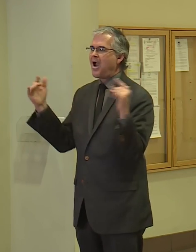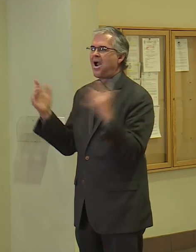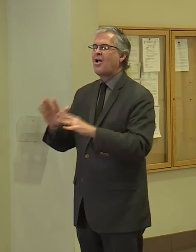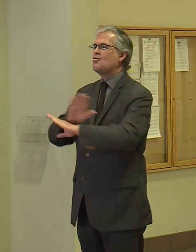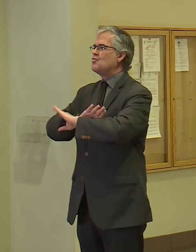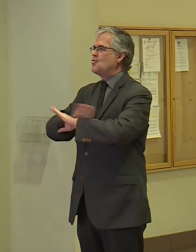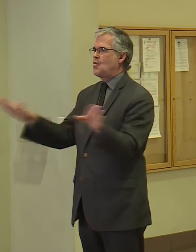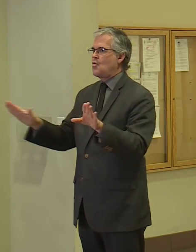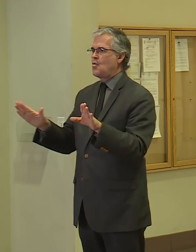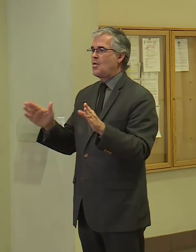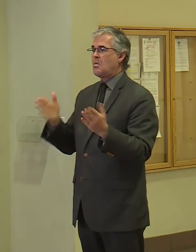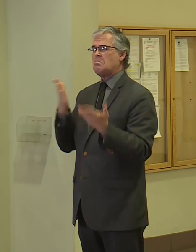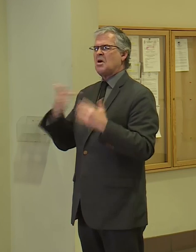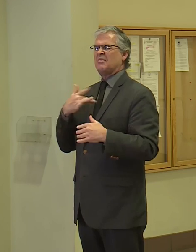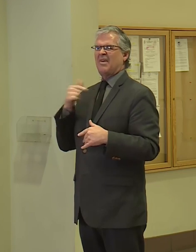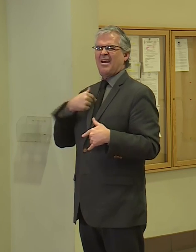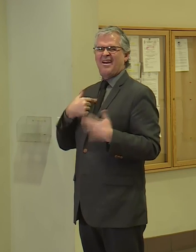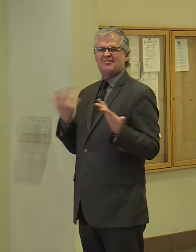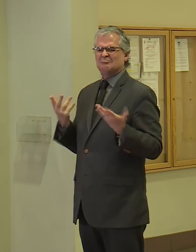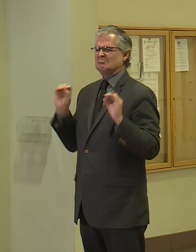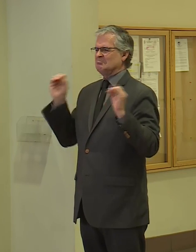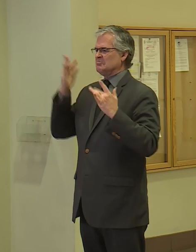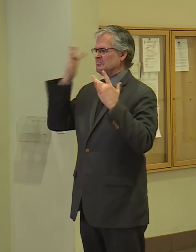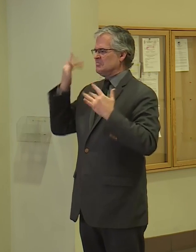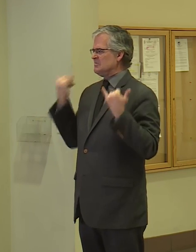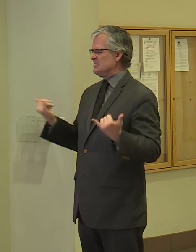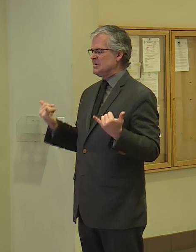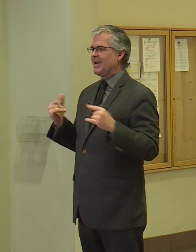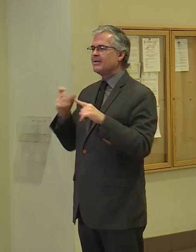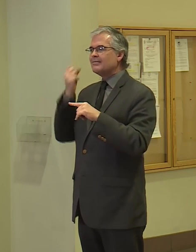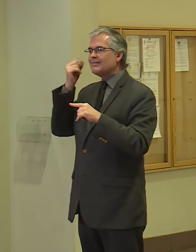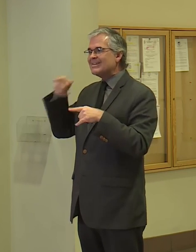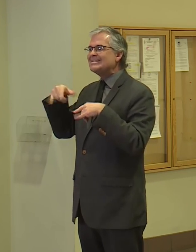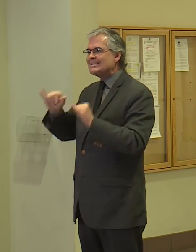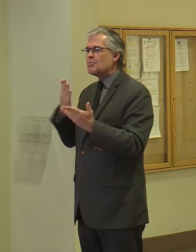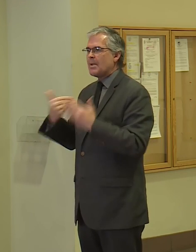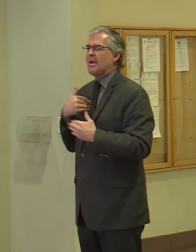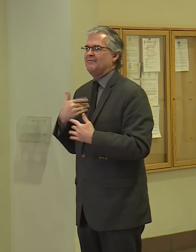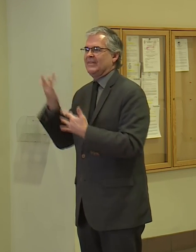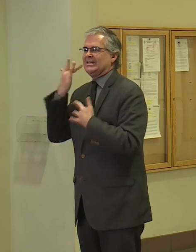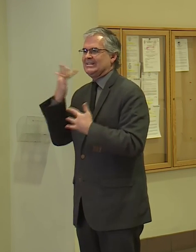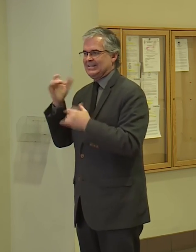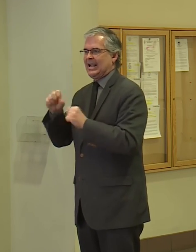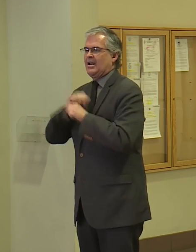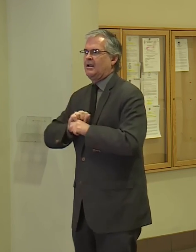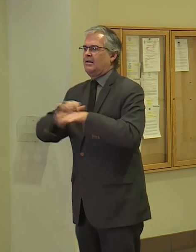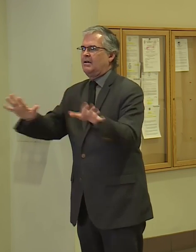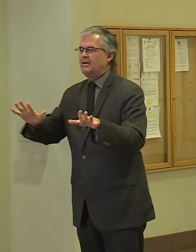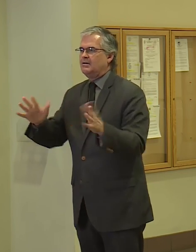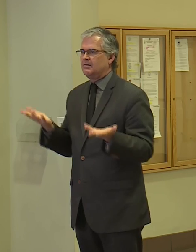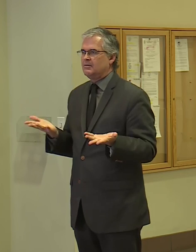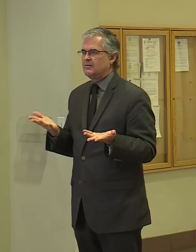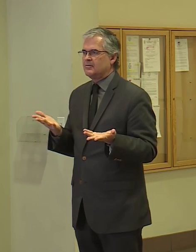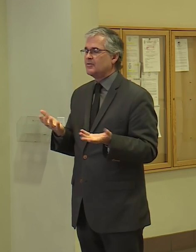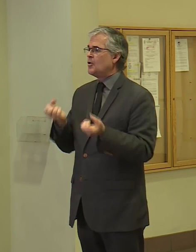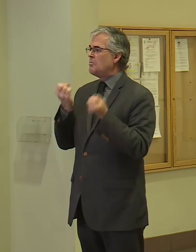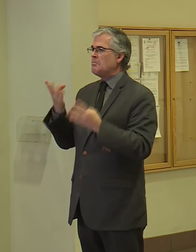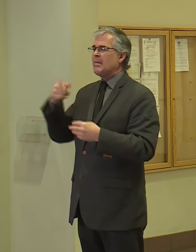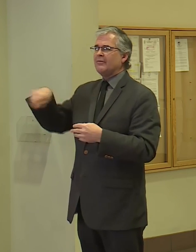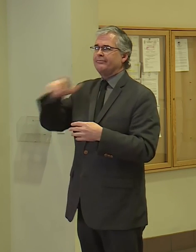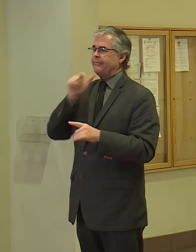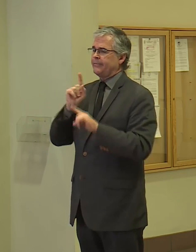you may be contagious do not risk your health or the health of others many of you will not be in your off